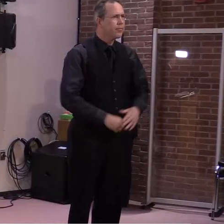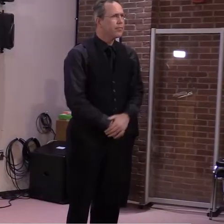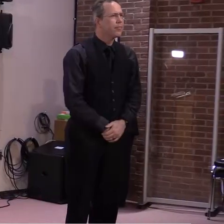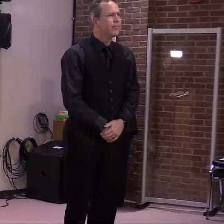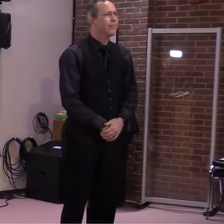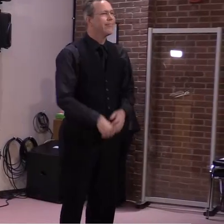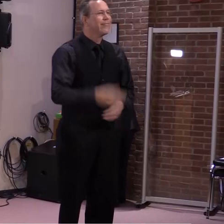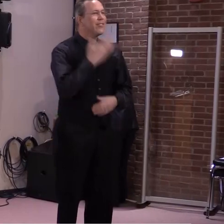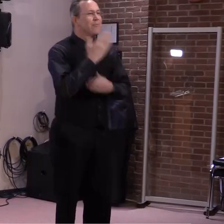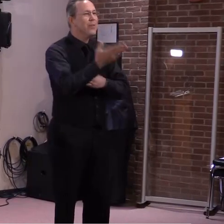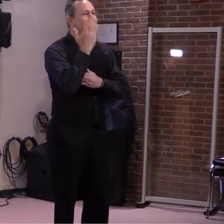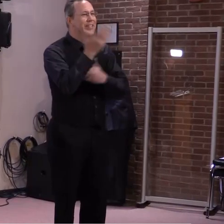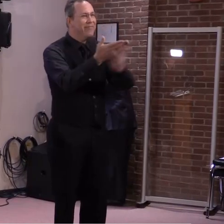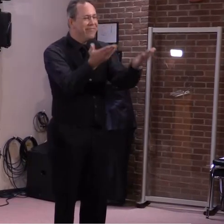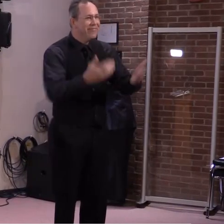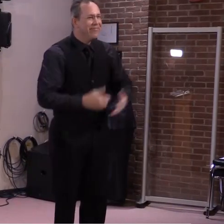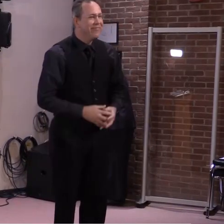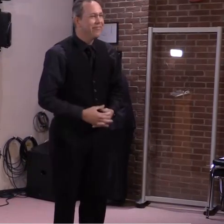morning, everyone.